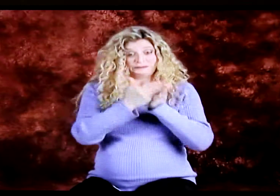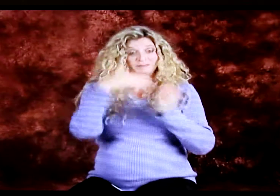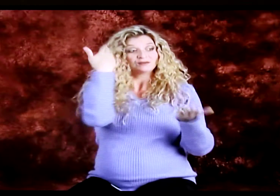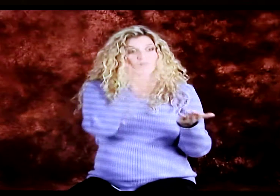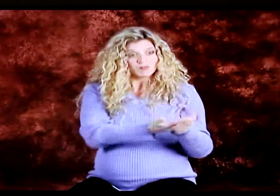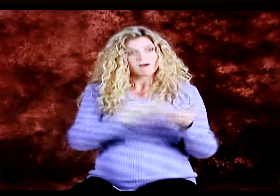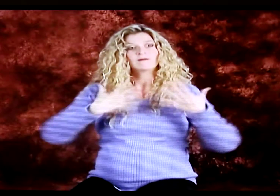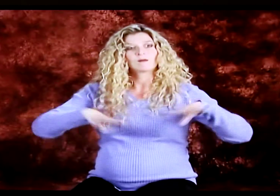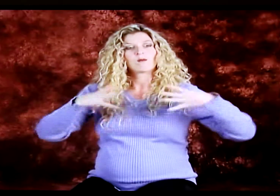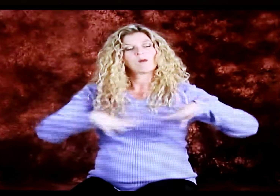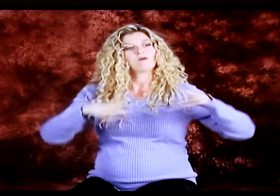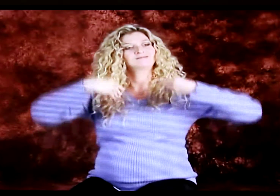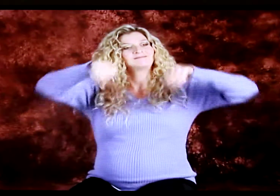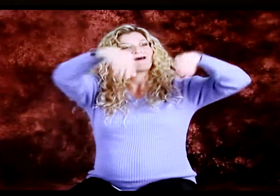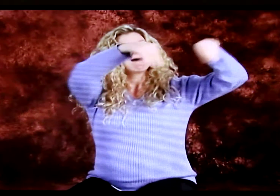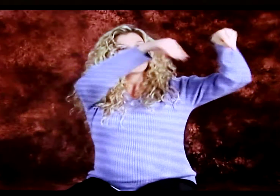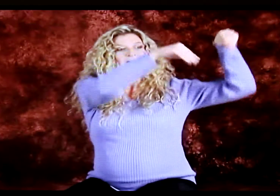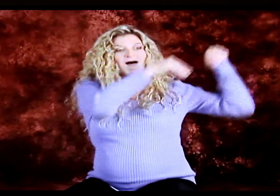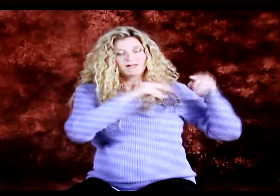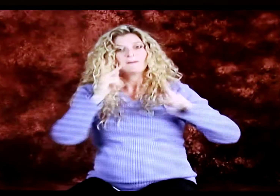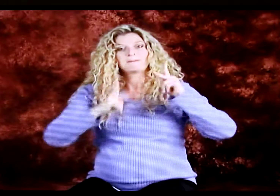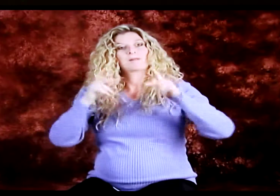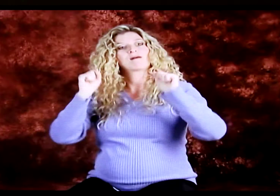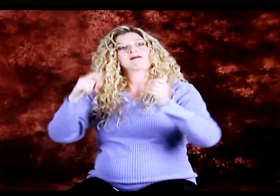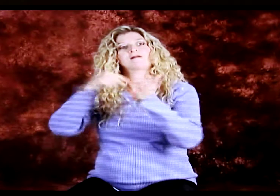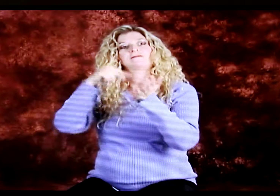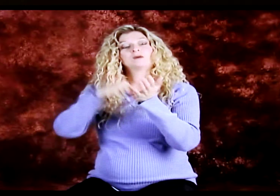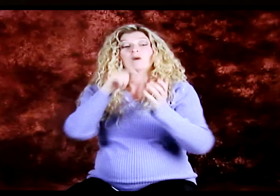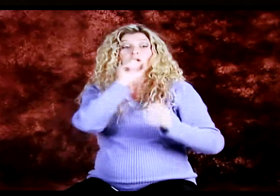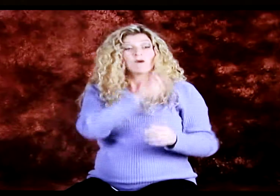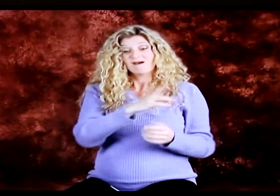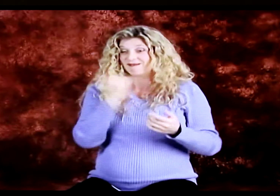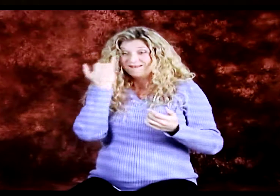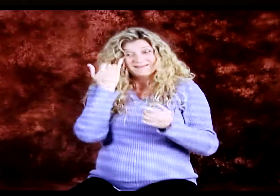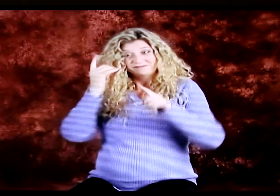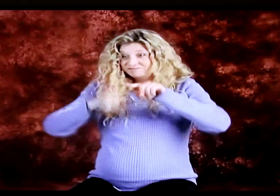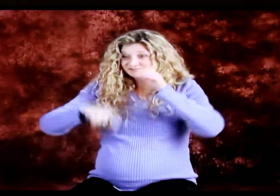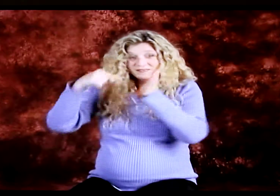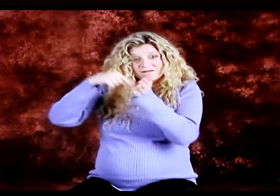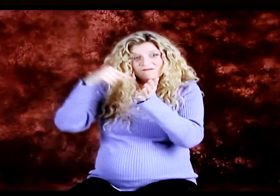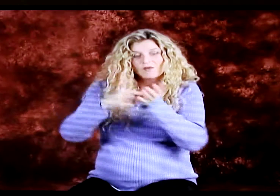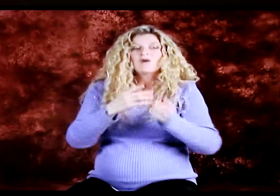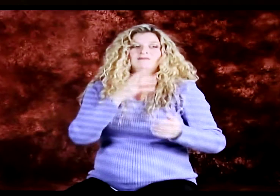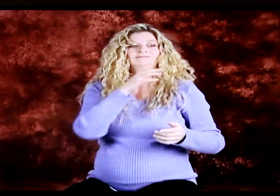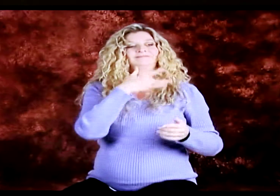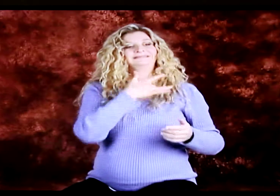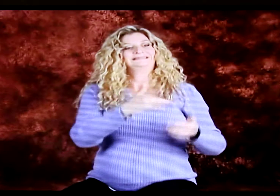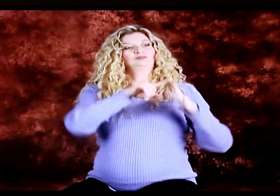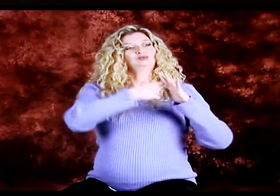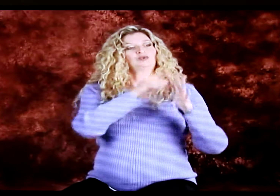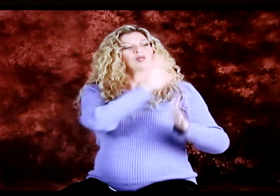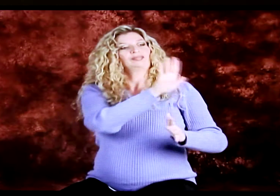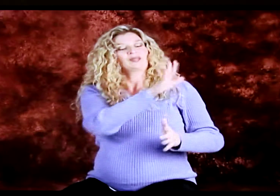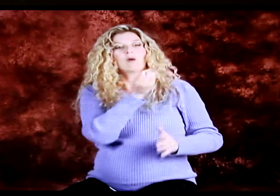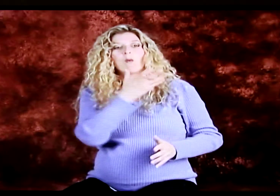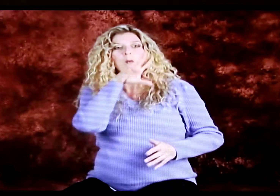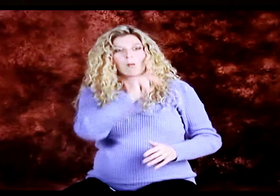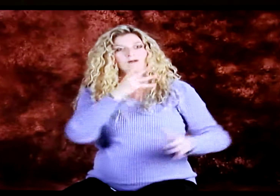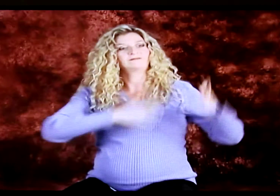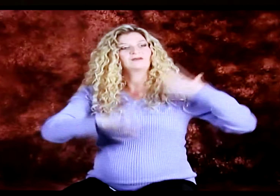imported from Europe, and then they would have these clothes and they would sell them, you know, to people who could afford them. And if people couldn't afford those clothes, they